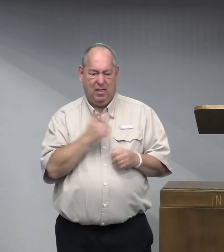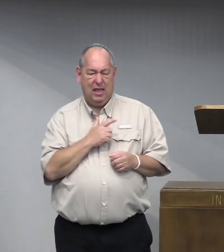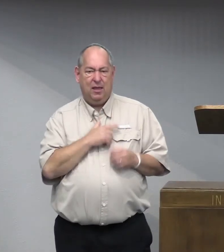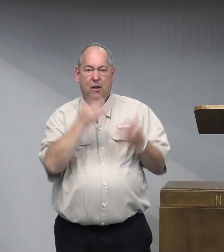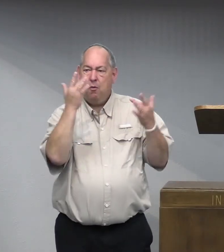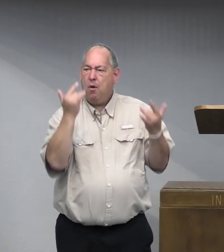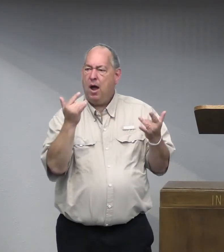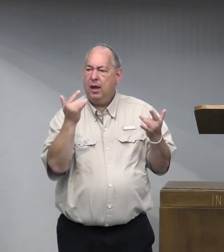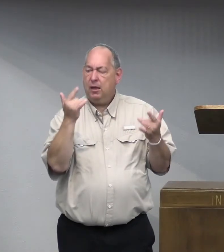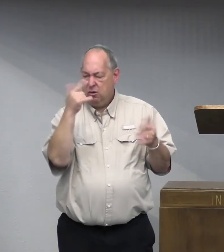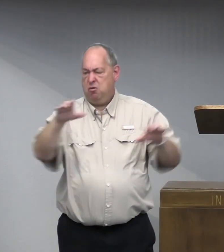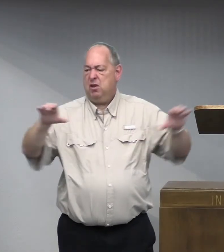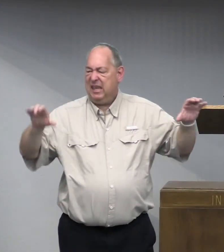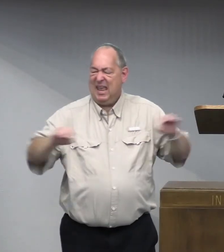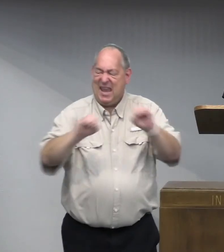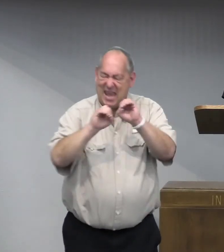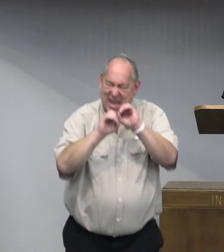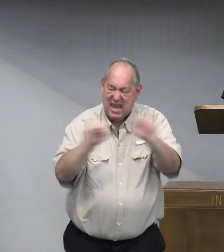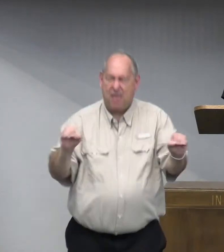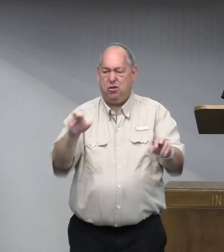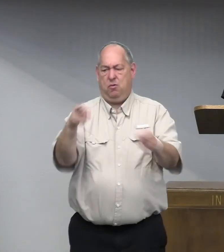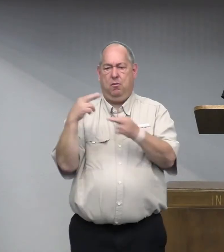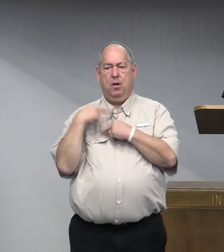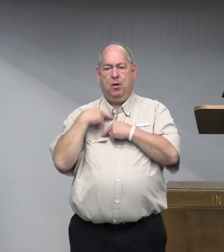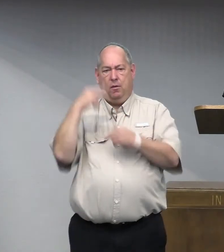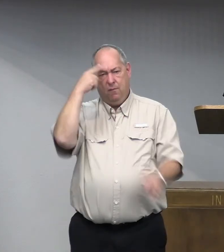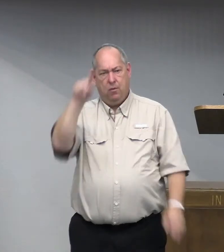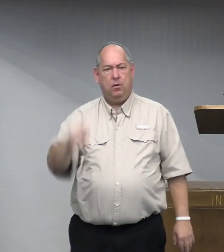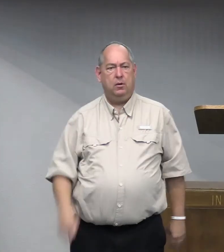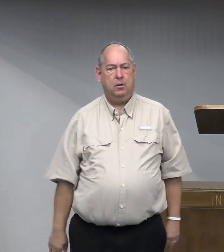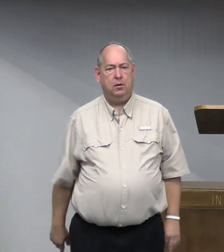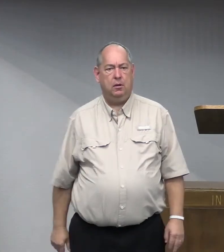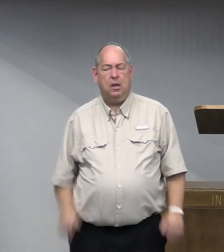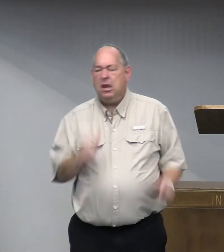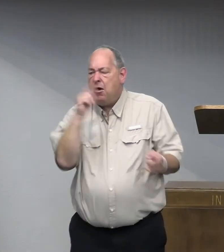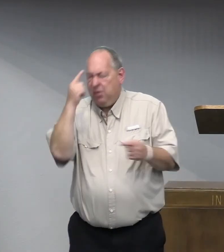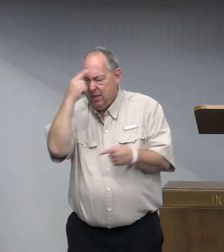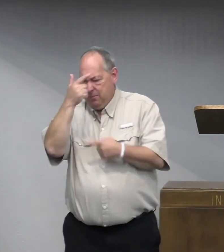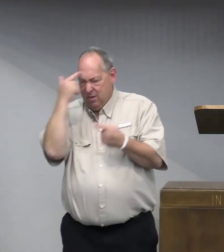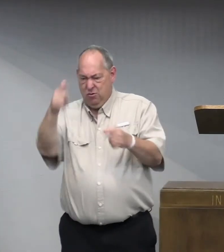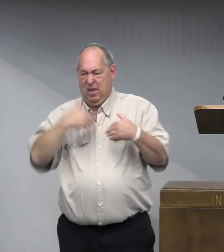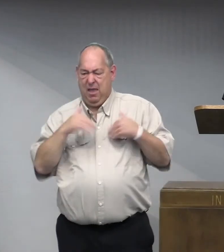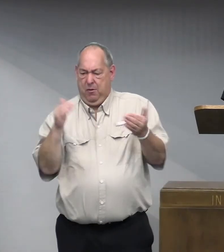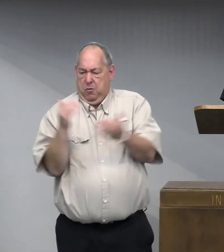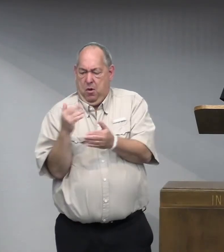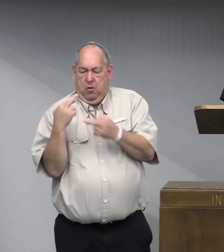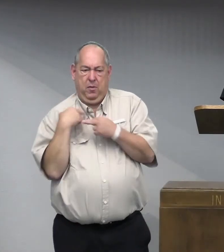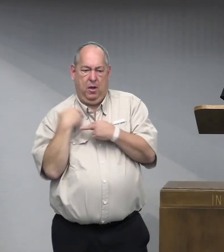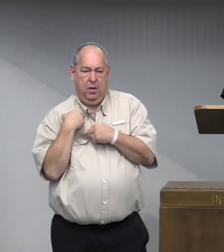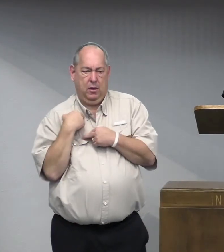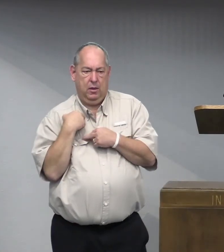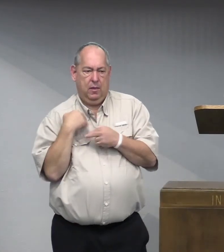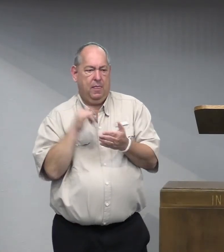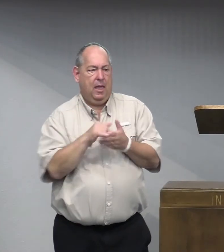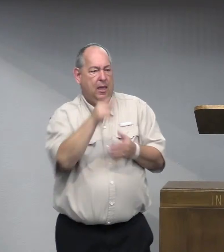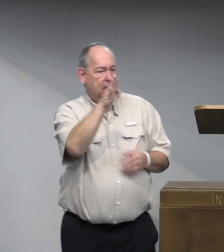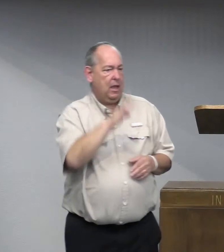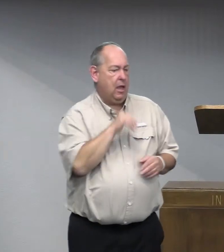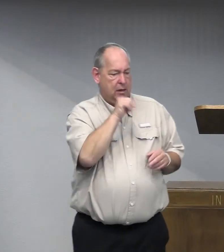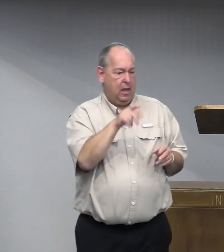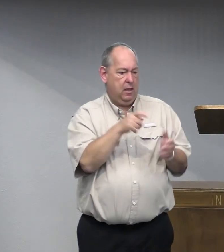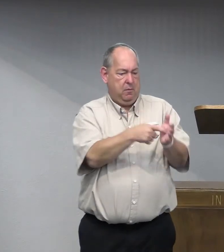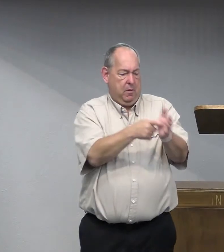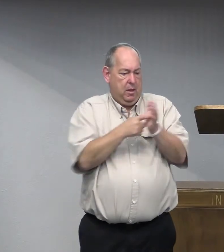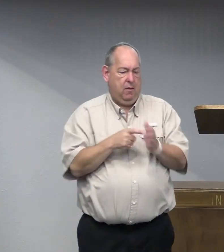did nothing with what you were responsible for. Don't think because you have small responsibilities that God doesn't